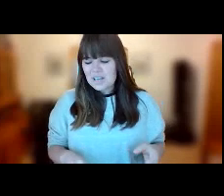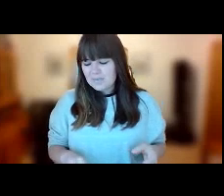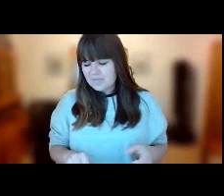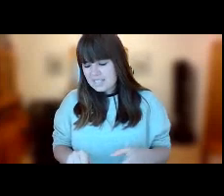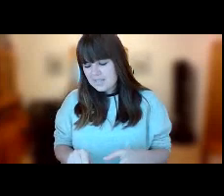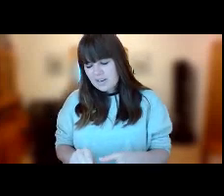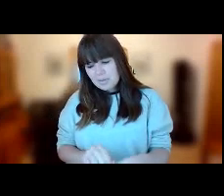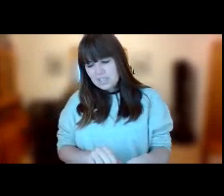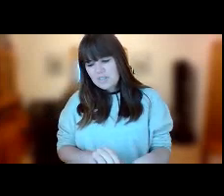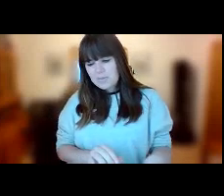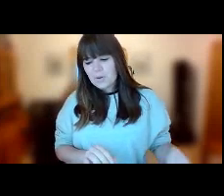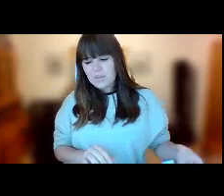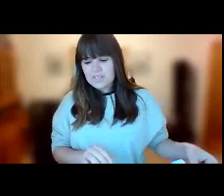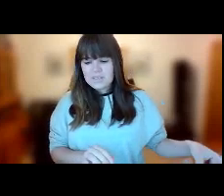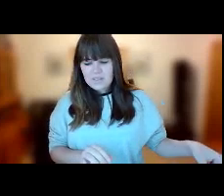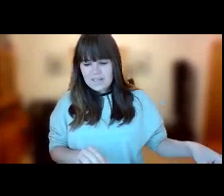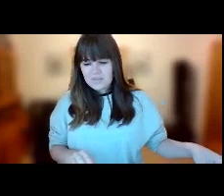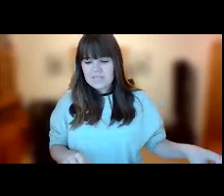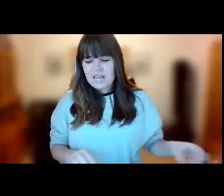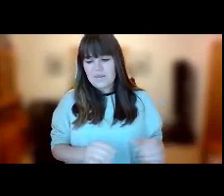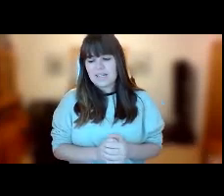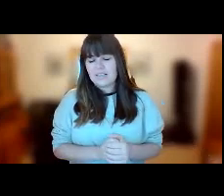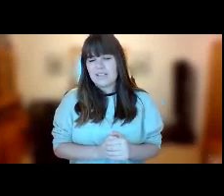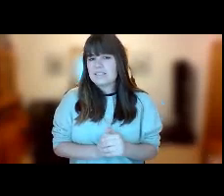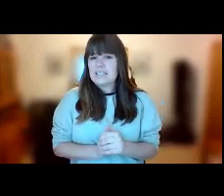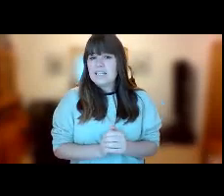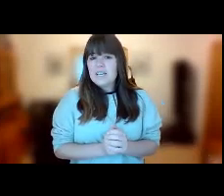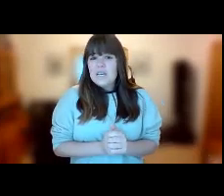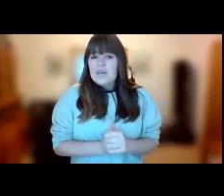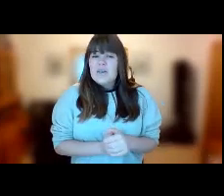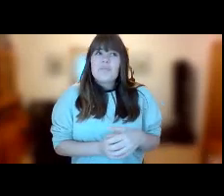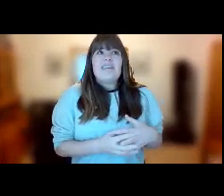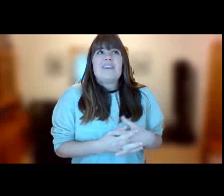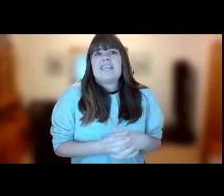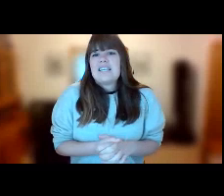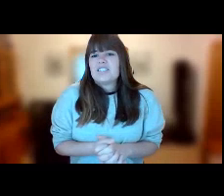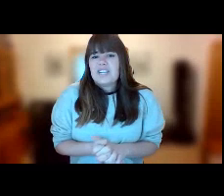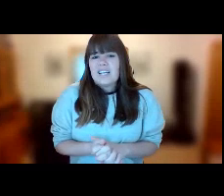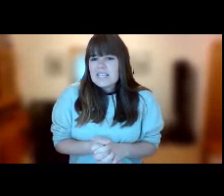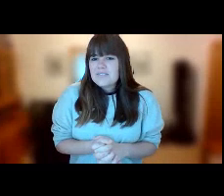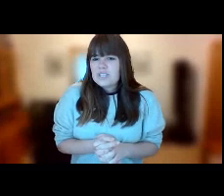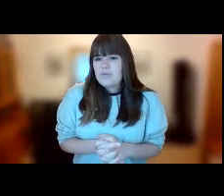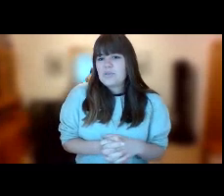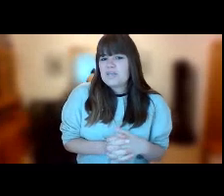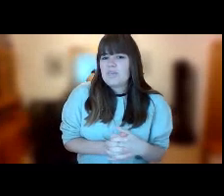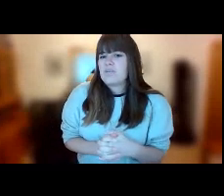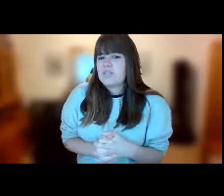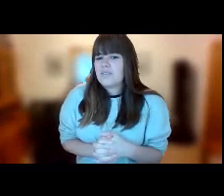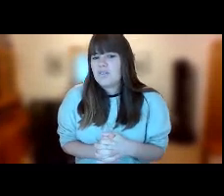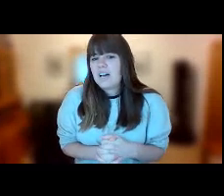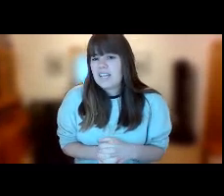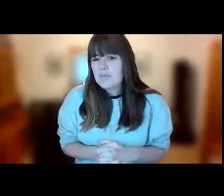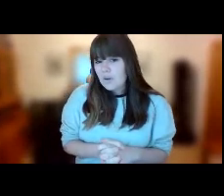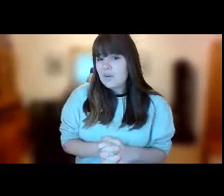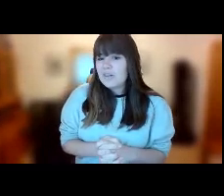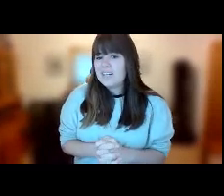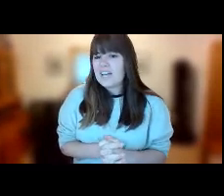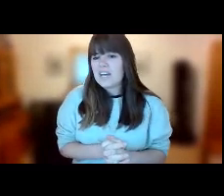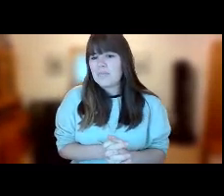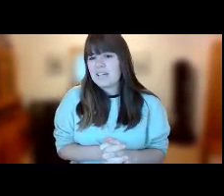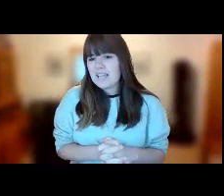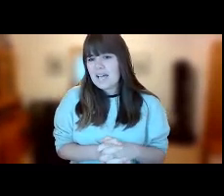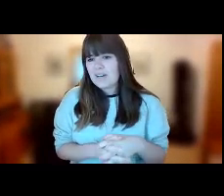conversations. This is very much thinking about all of those different levels and how that can be really essential, I guess, for supporting people to feel like they